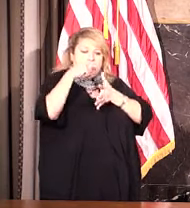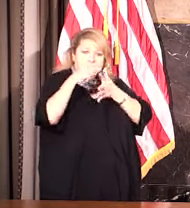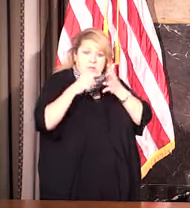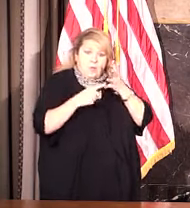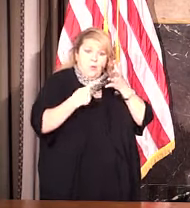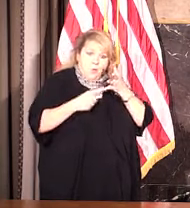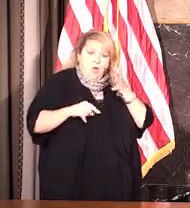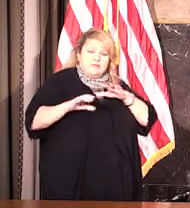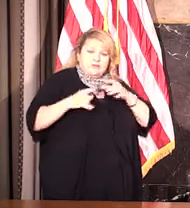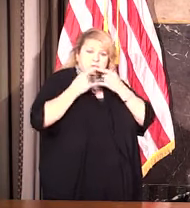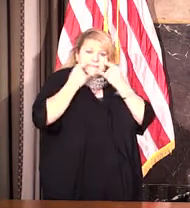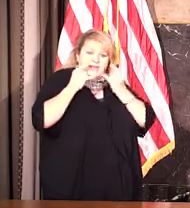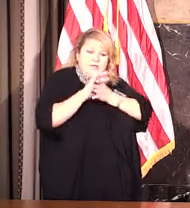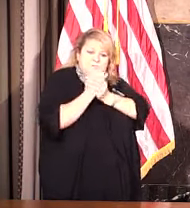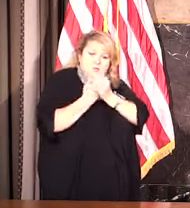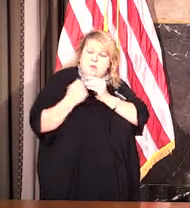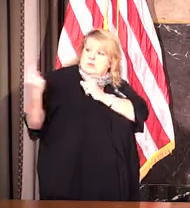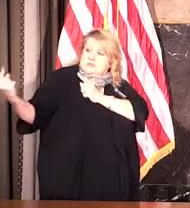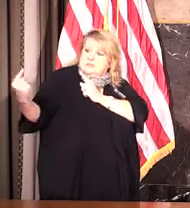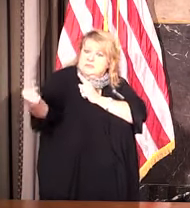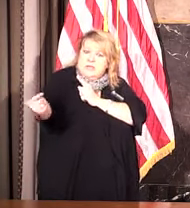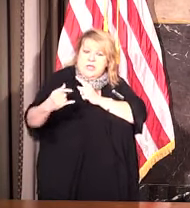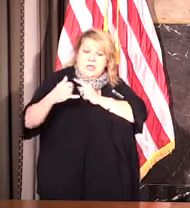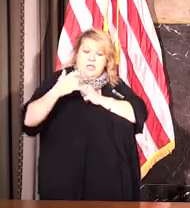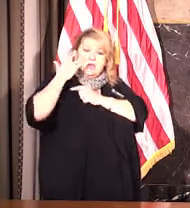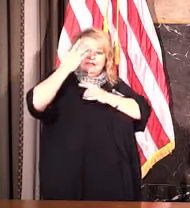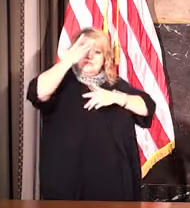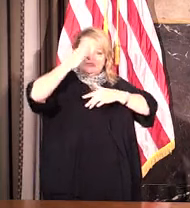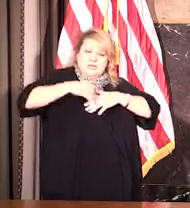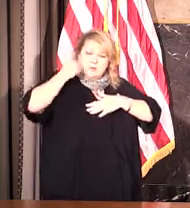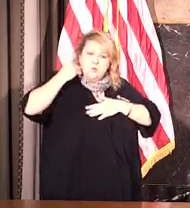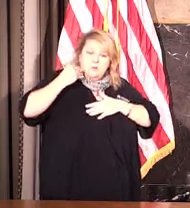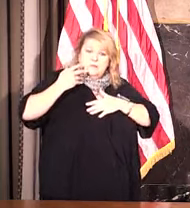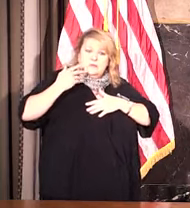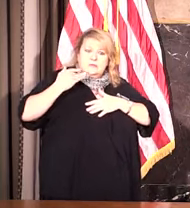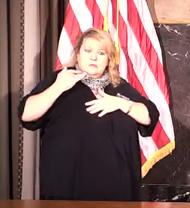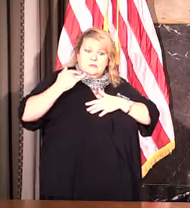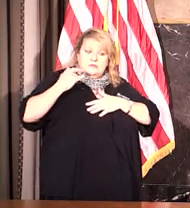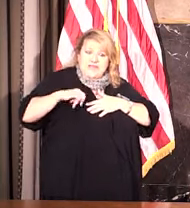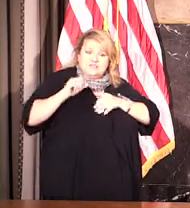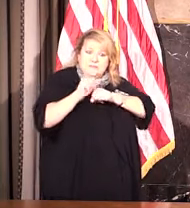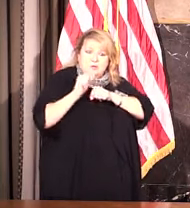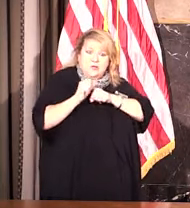The efforts by the people of Louisiana right now are, as a whole, collectively,